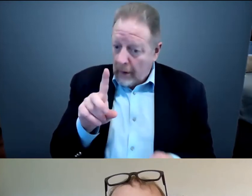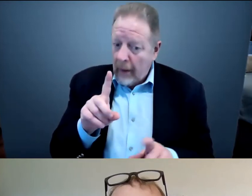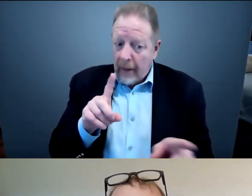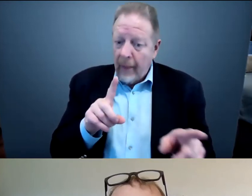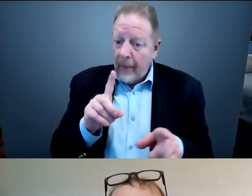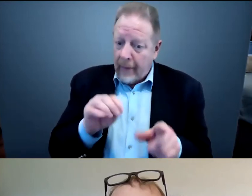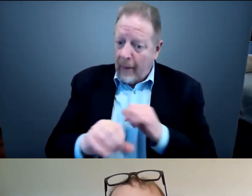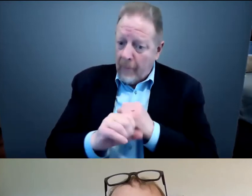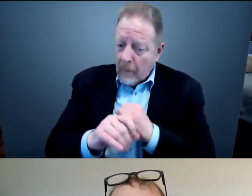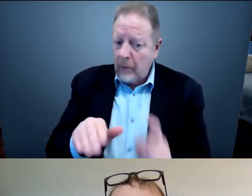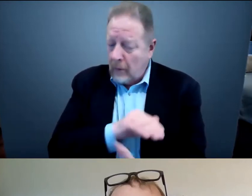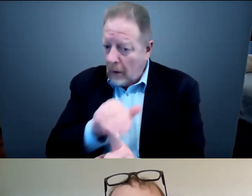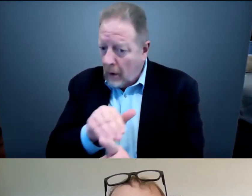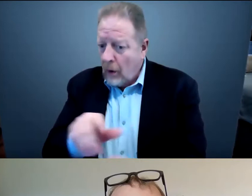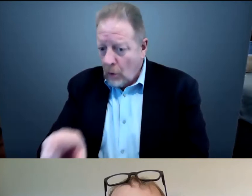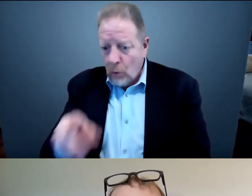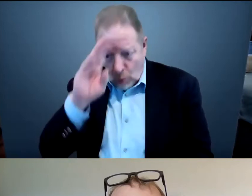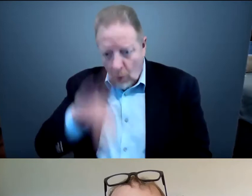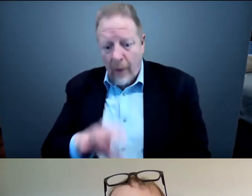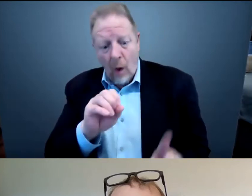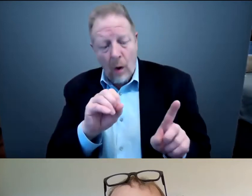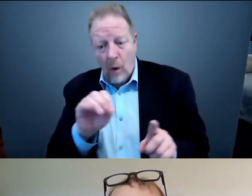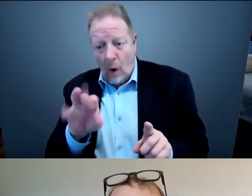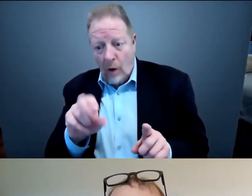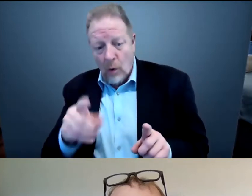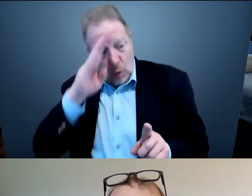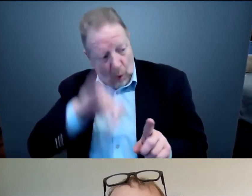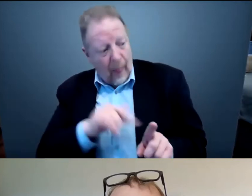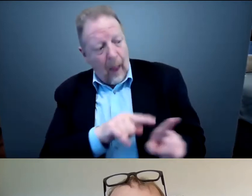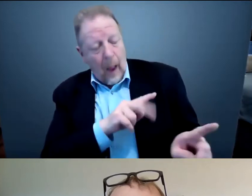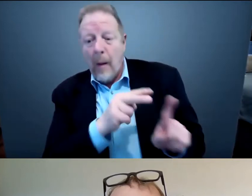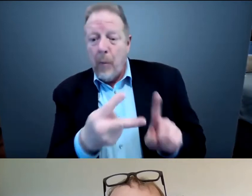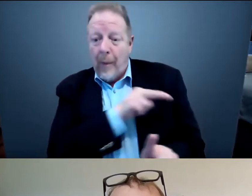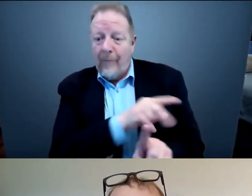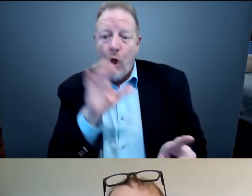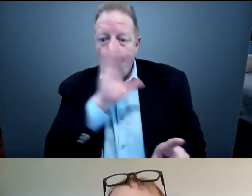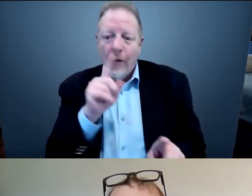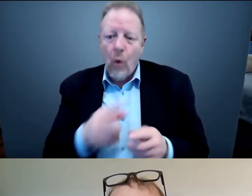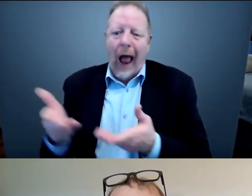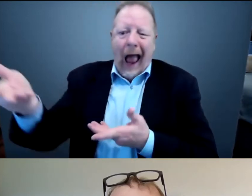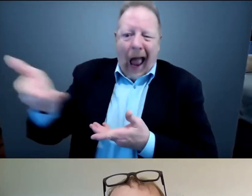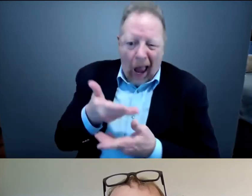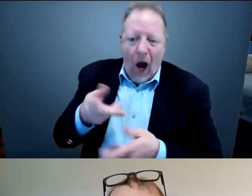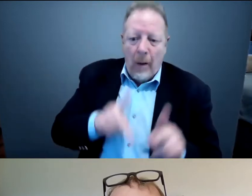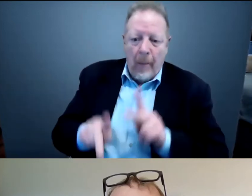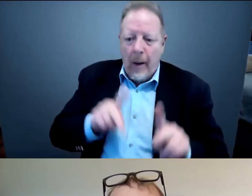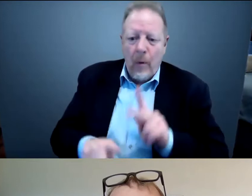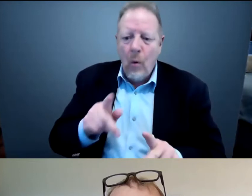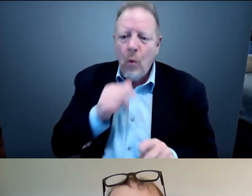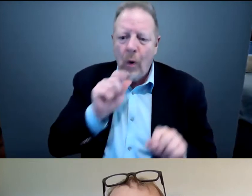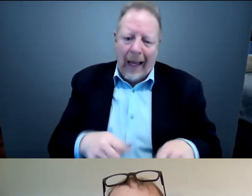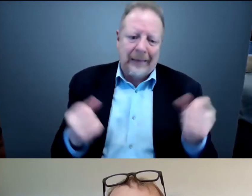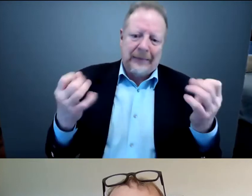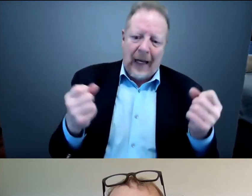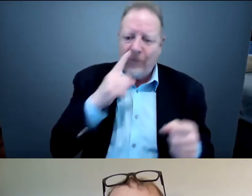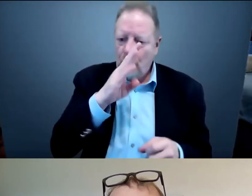publicized that ORS knows Perspectives looking for employment for individuals for direct support